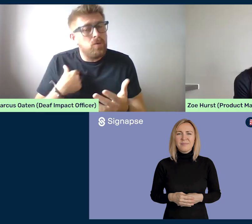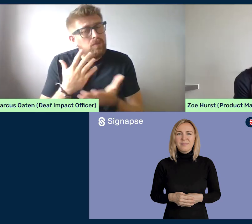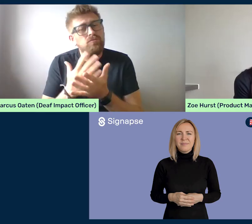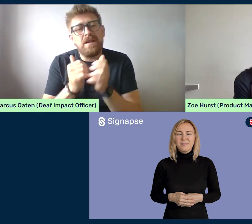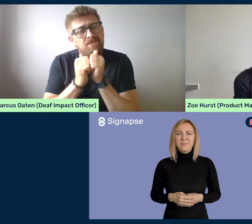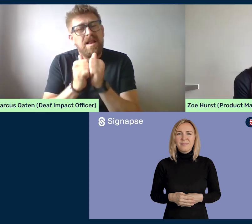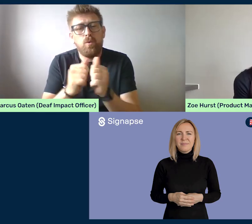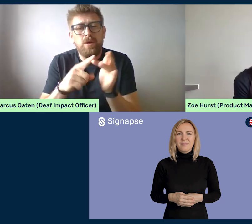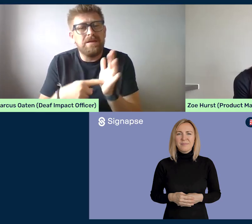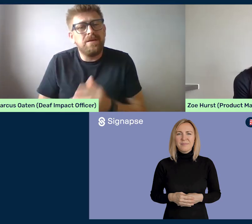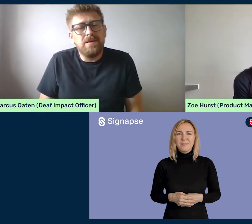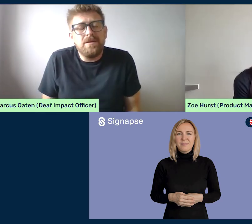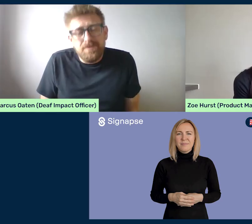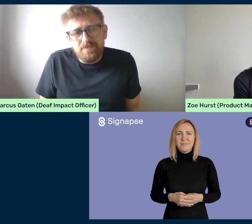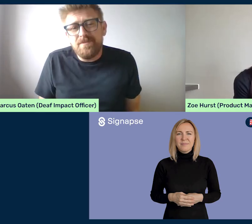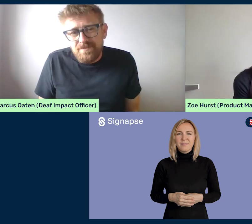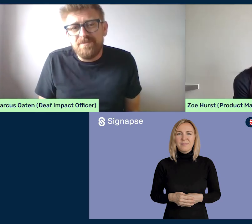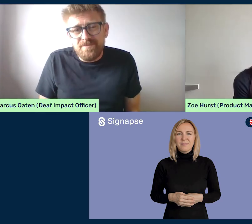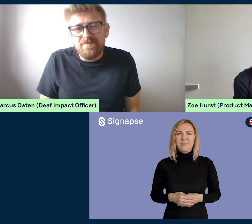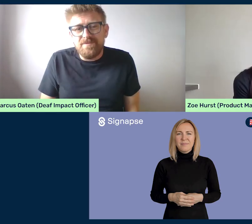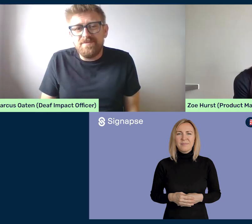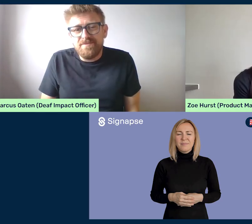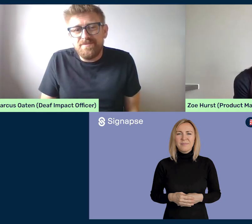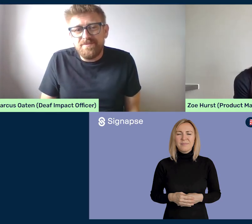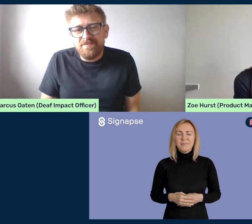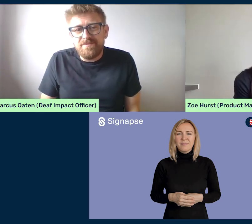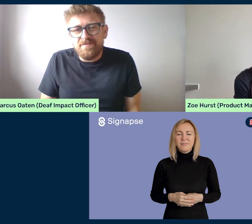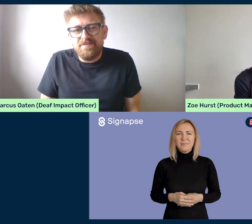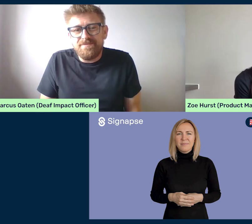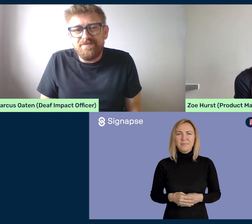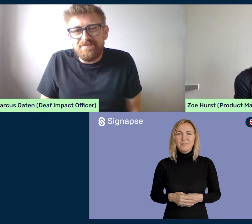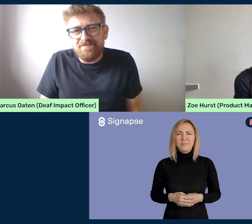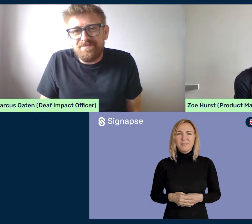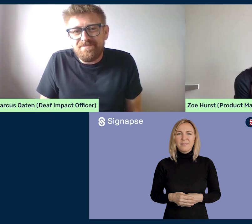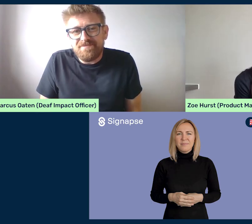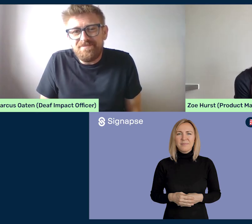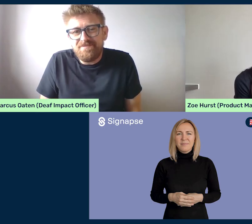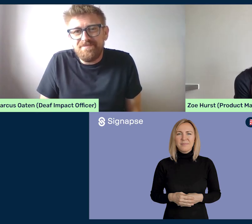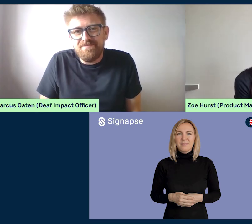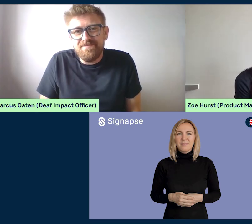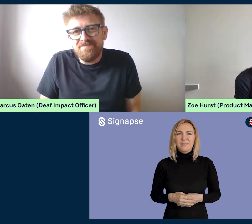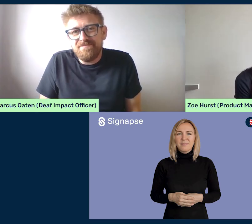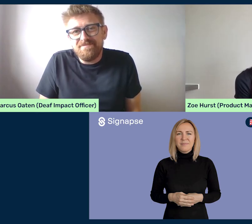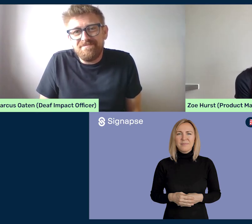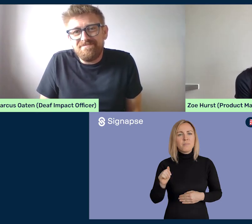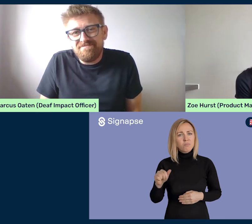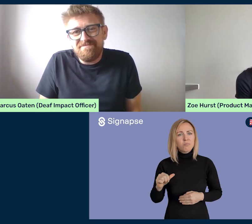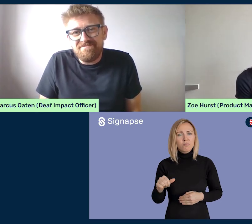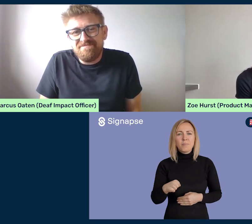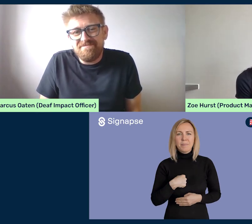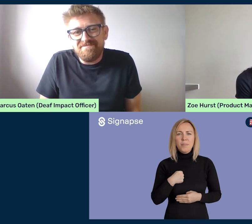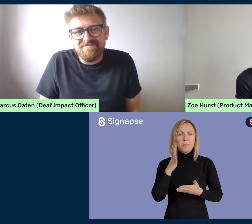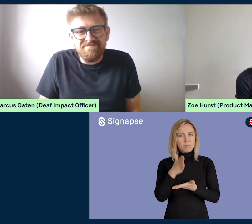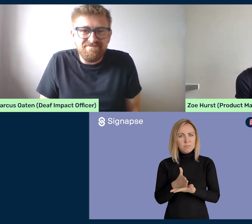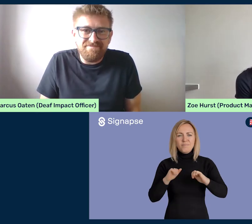to the volunteers and what they've said. They are so invaluable to us. We really appreciate it. yeah. I completely